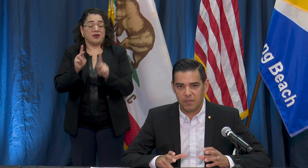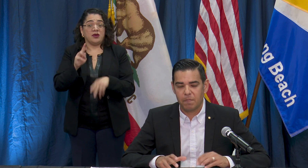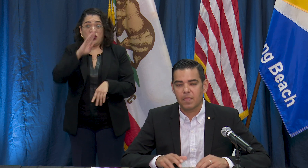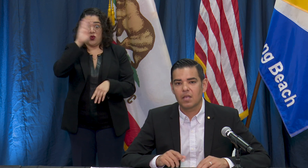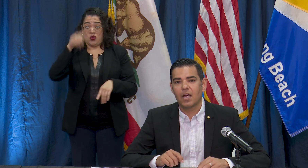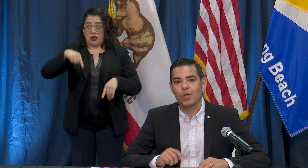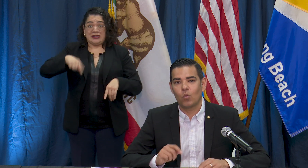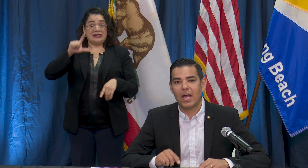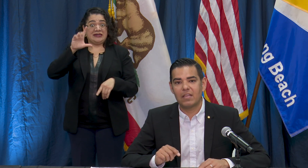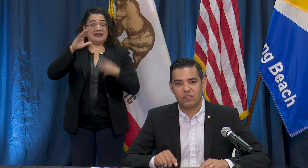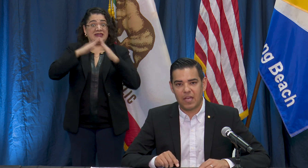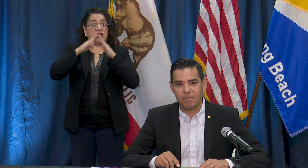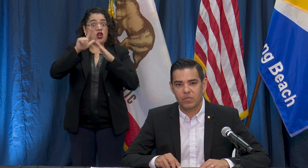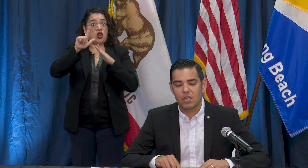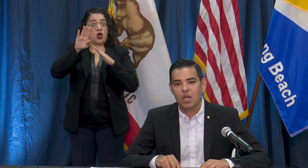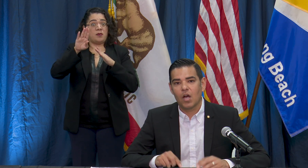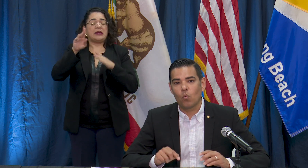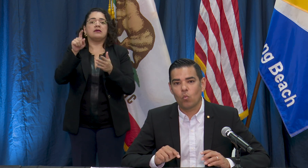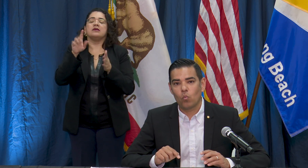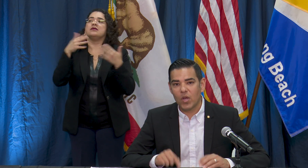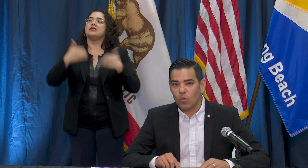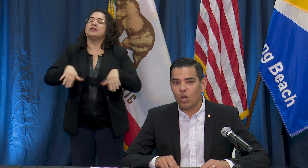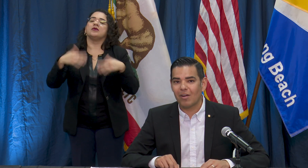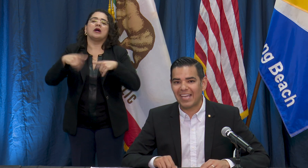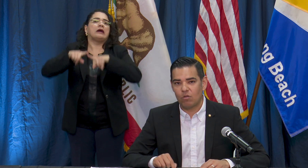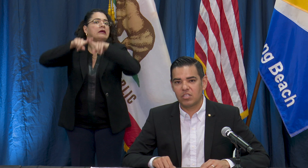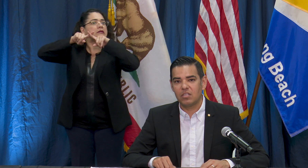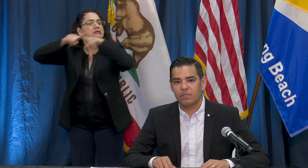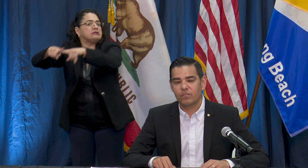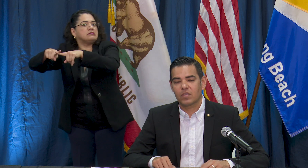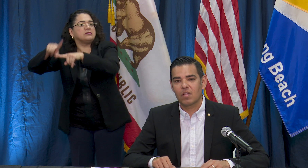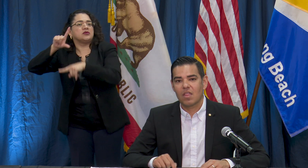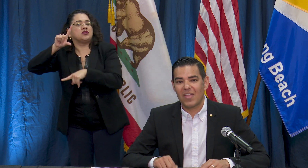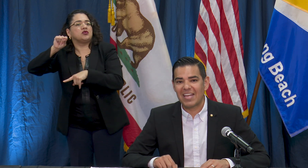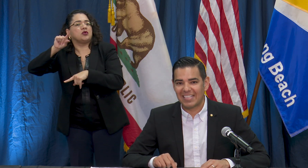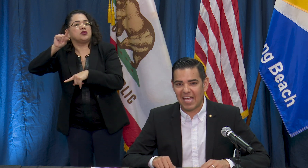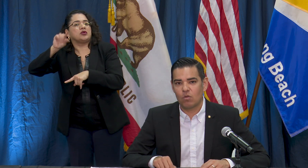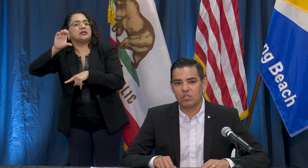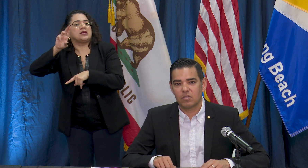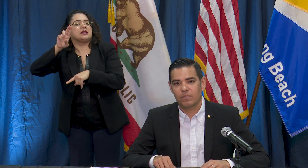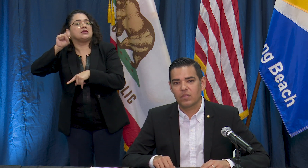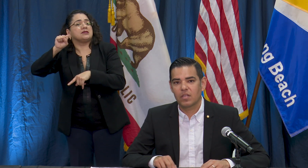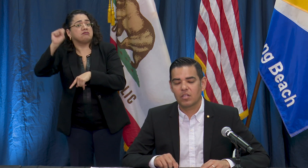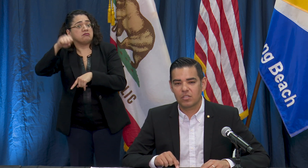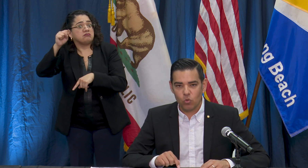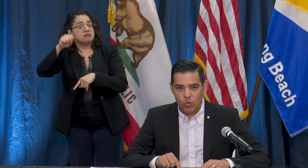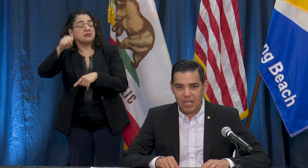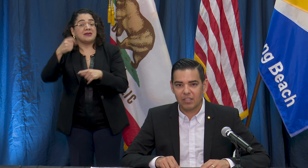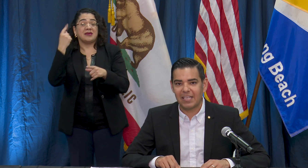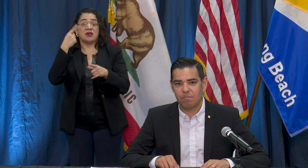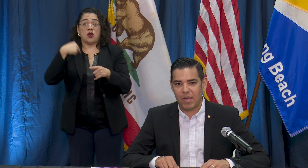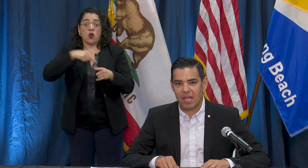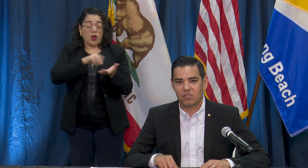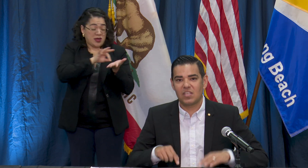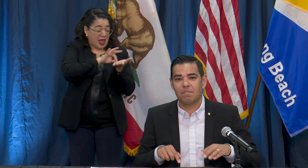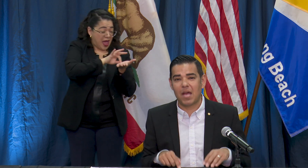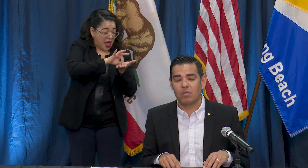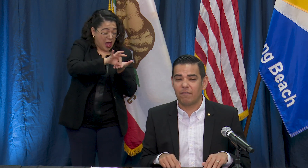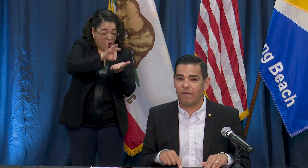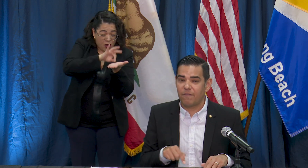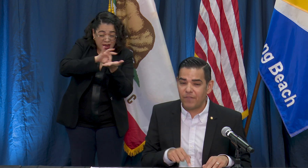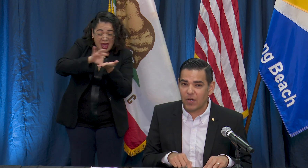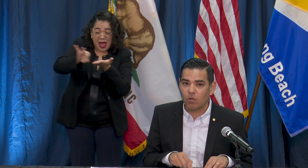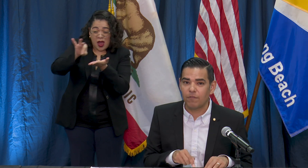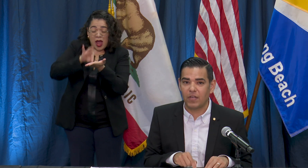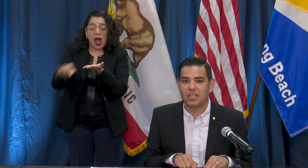the city. And why is that? When we're all counted, that count directly impacts the amount